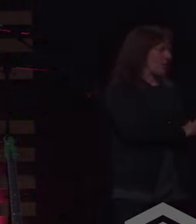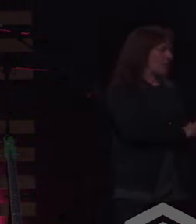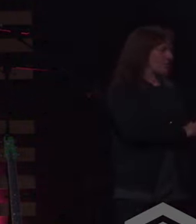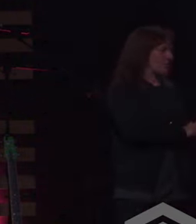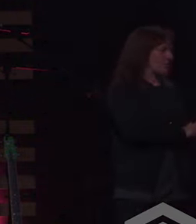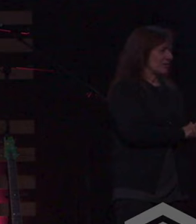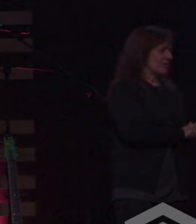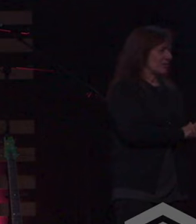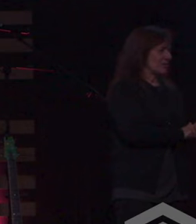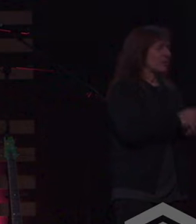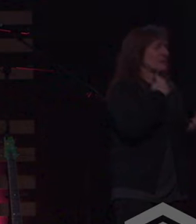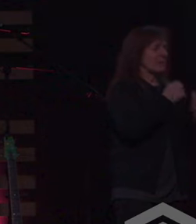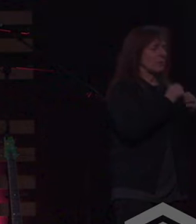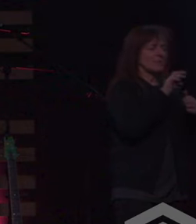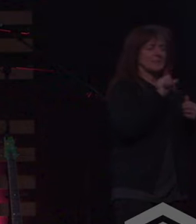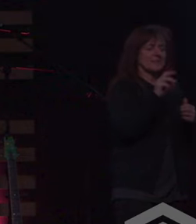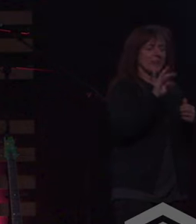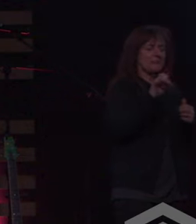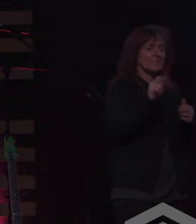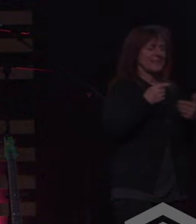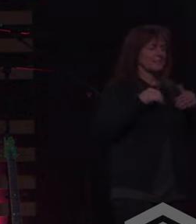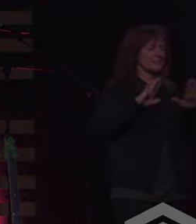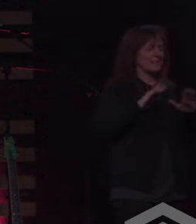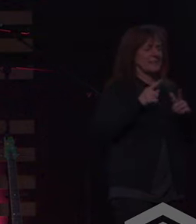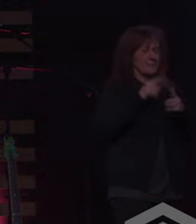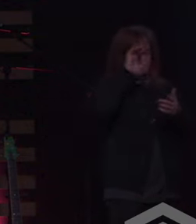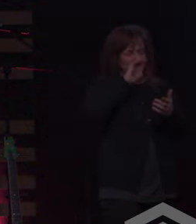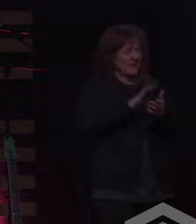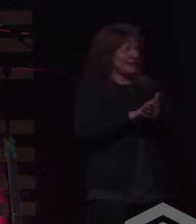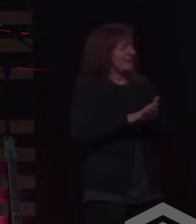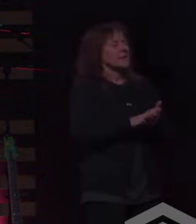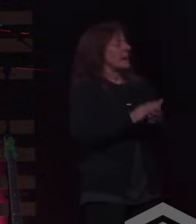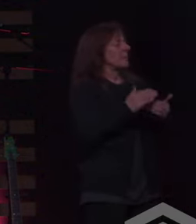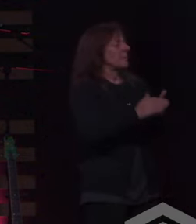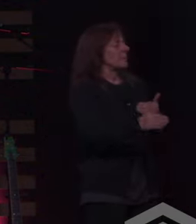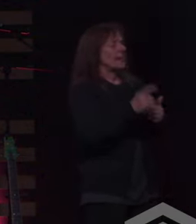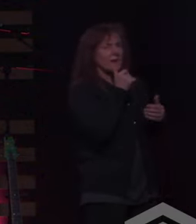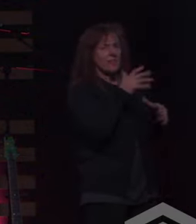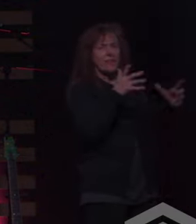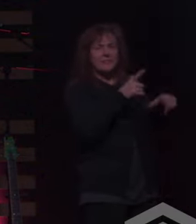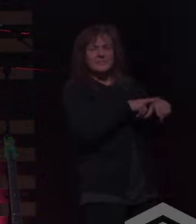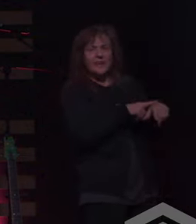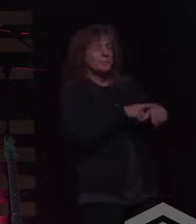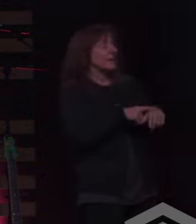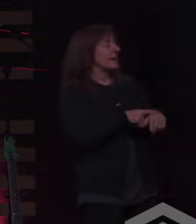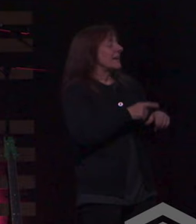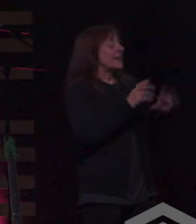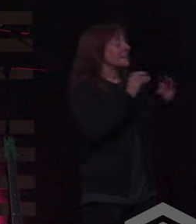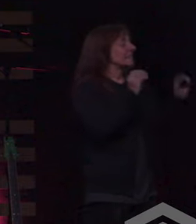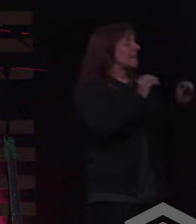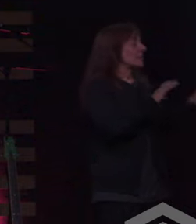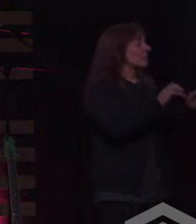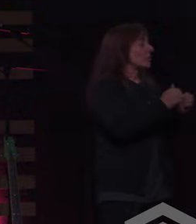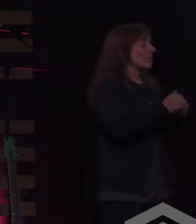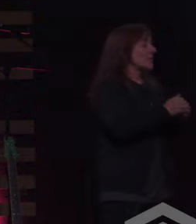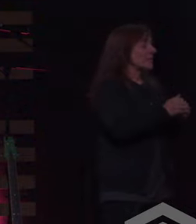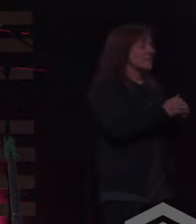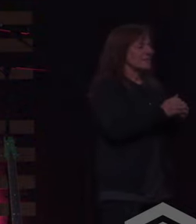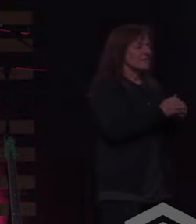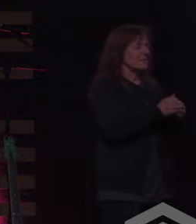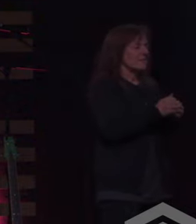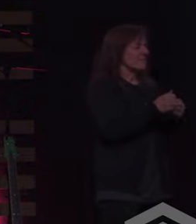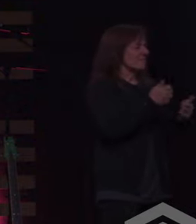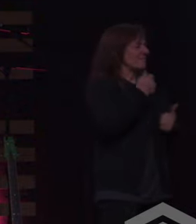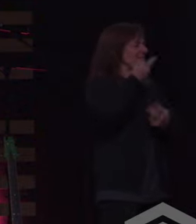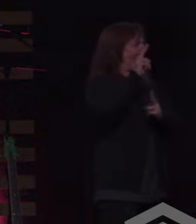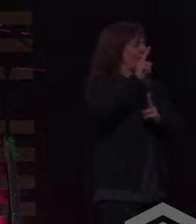stuck on the submit thing. Let me just say this about this, and then I'm going to move on because I don't have a lot of time to camp here. This has nothing to do with value. That's